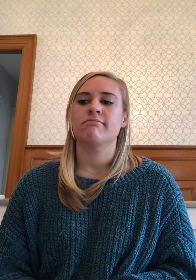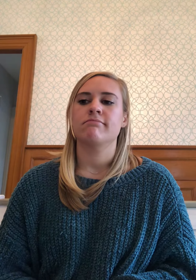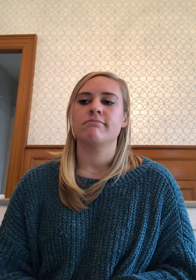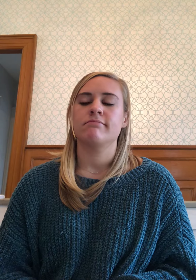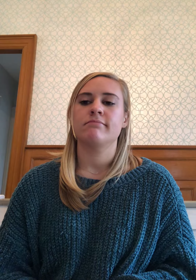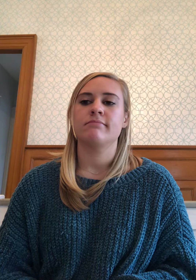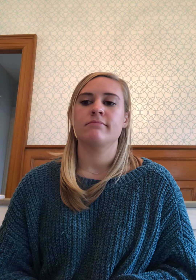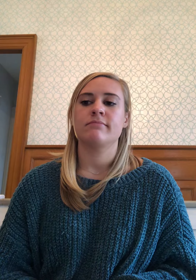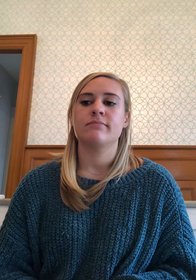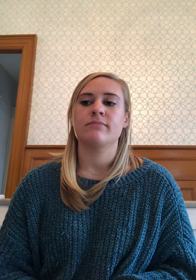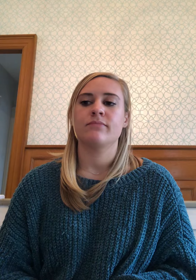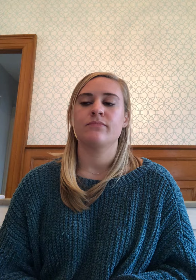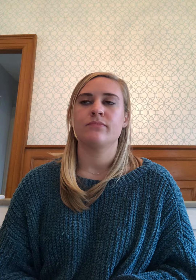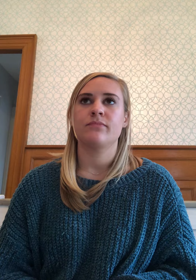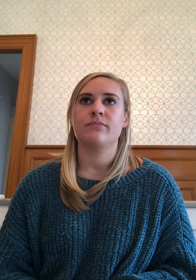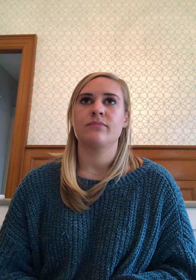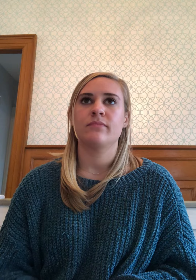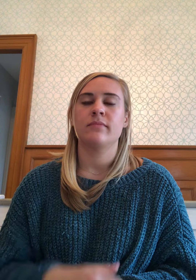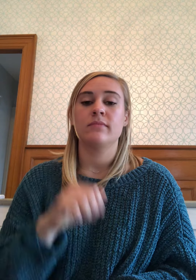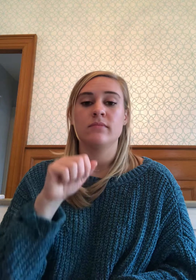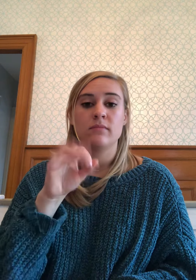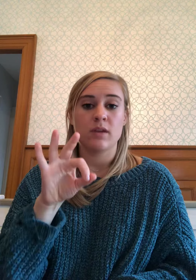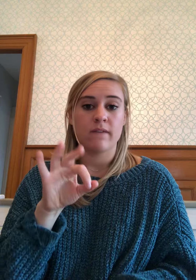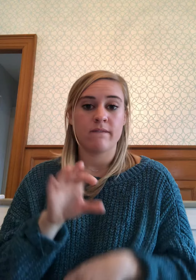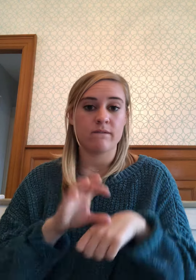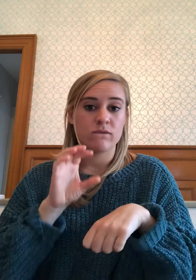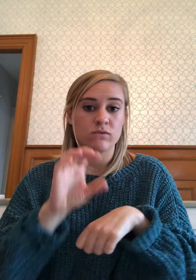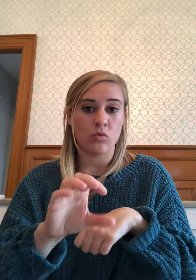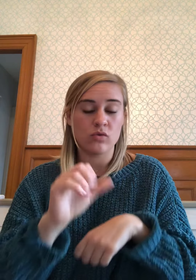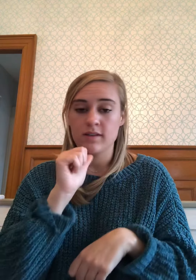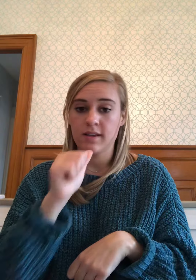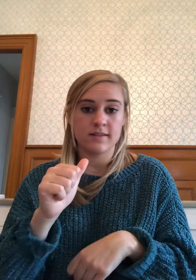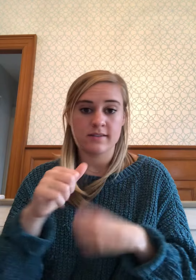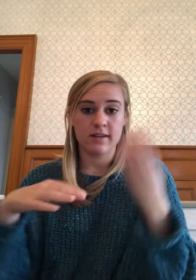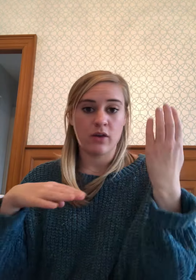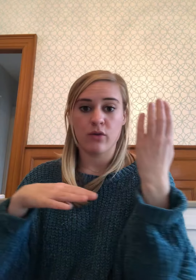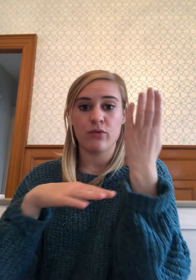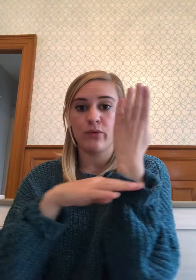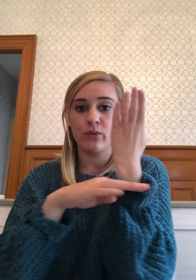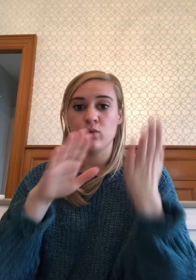If the force application is not through the center of mass,